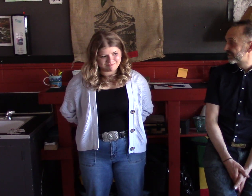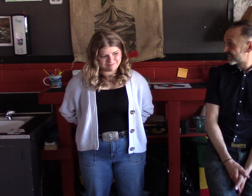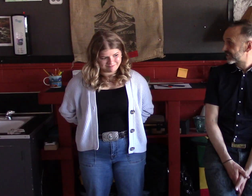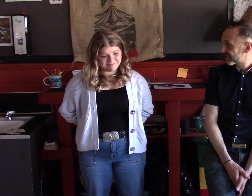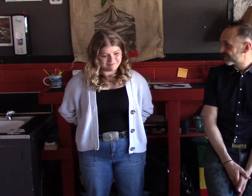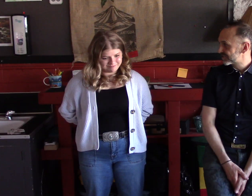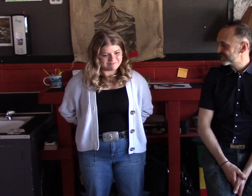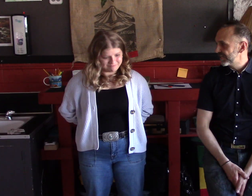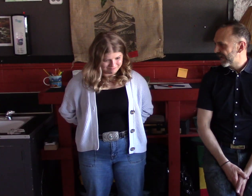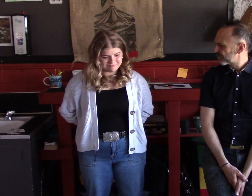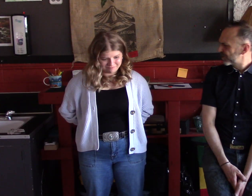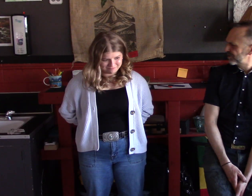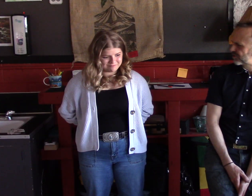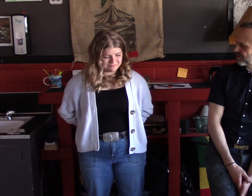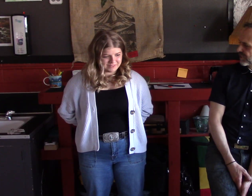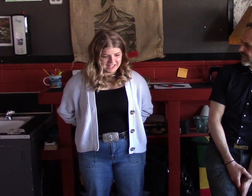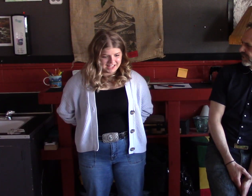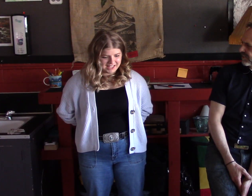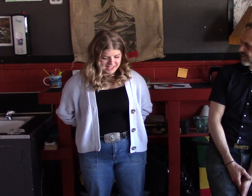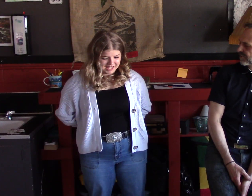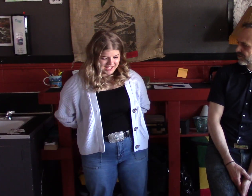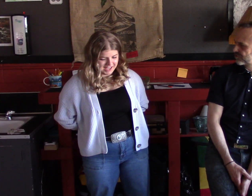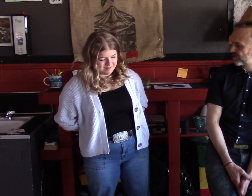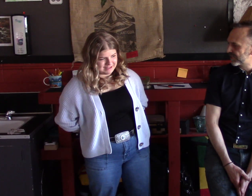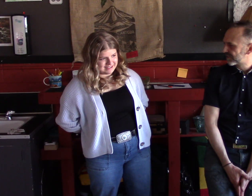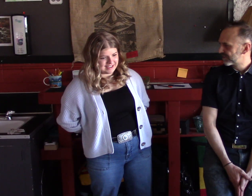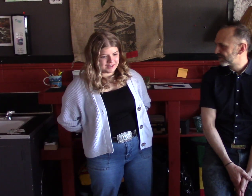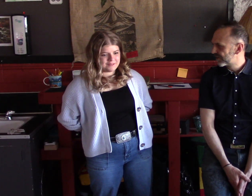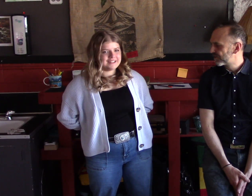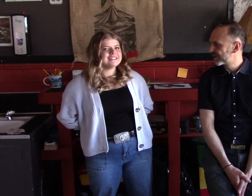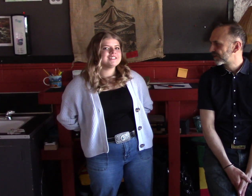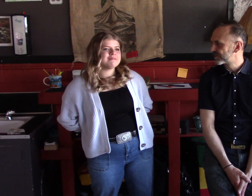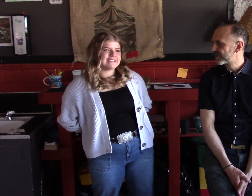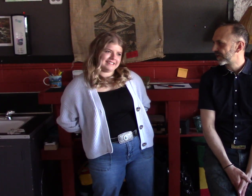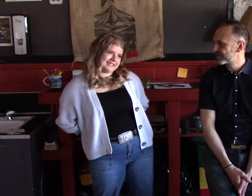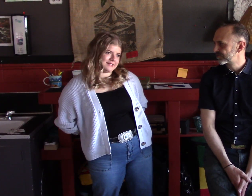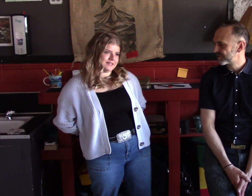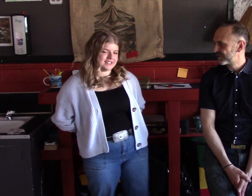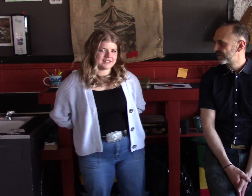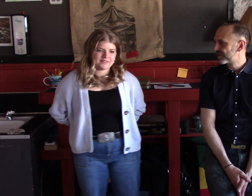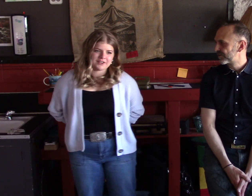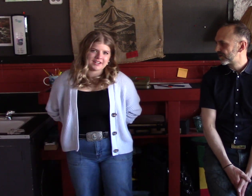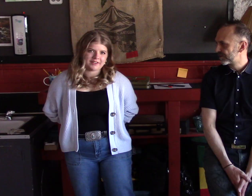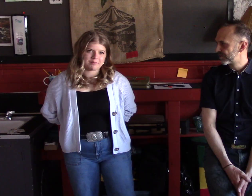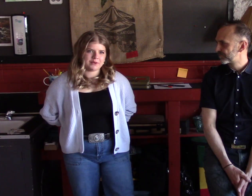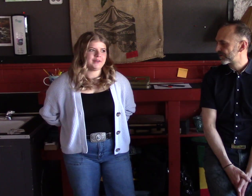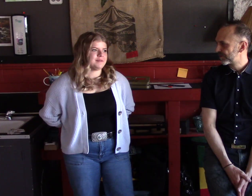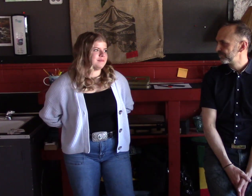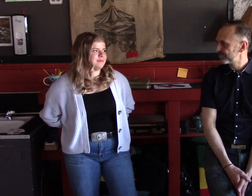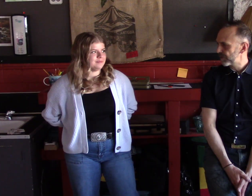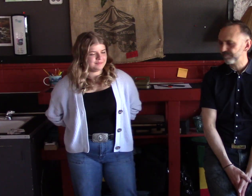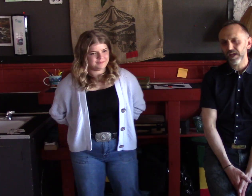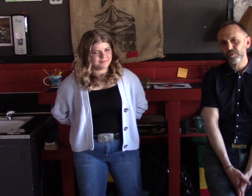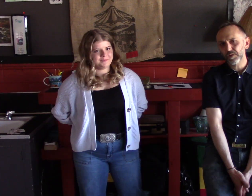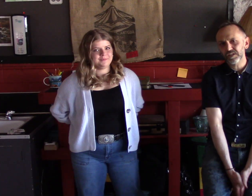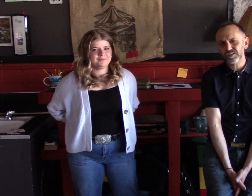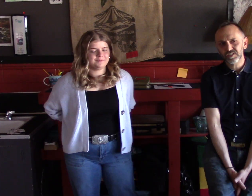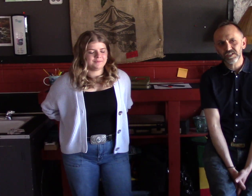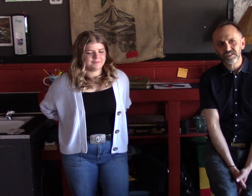6 years. And where are you currently training? At Queen Elizabeth High School in the Deaf and Hard of Hearing program. Right, and one of Gigi's kind